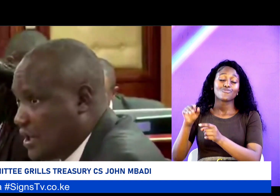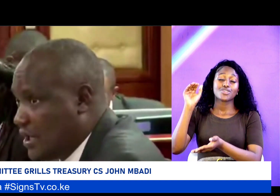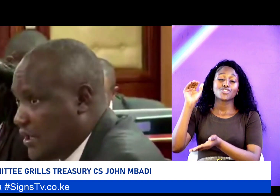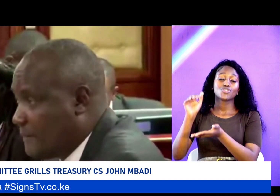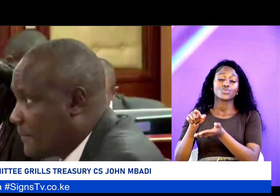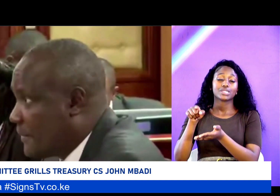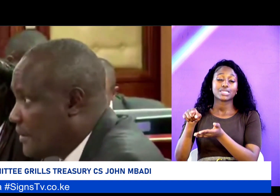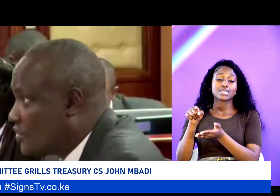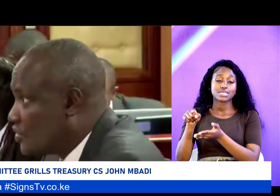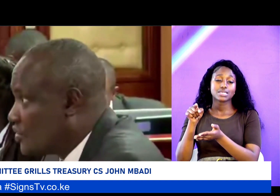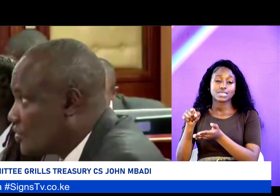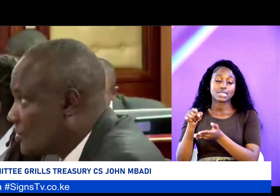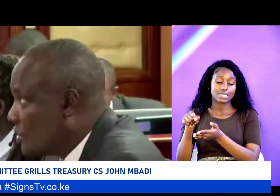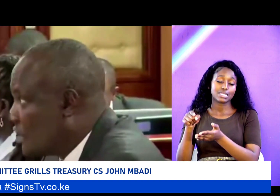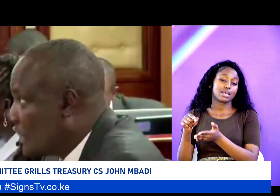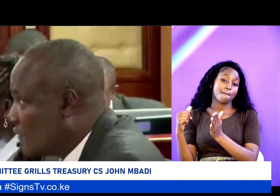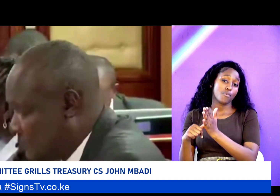yearly.